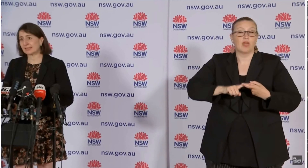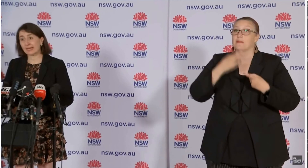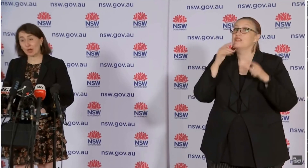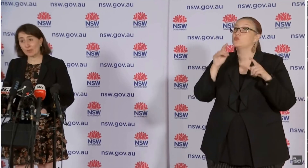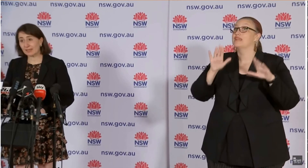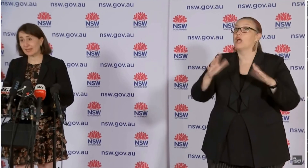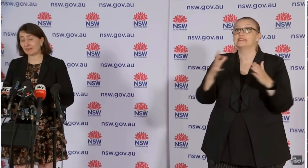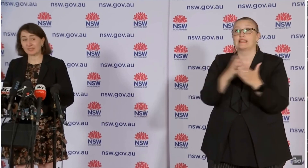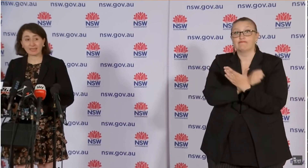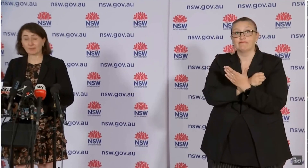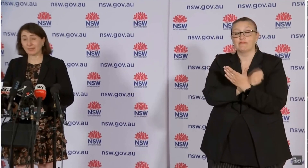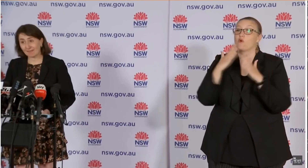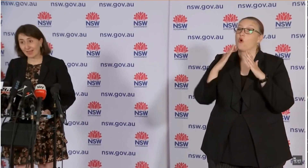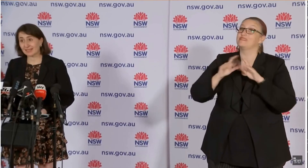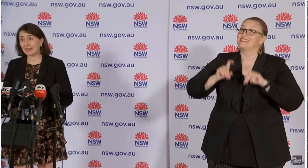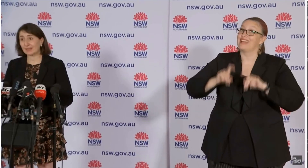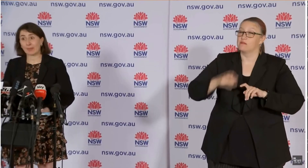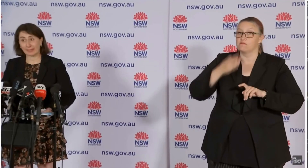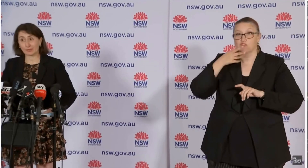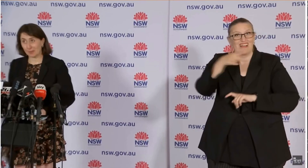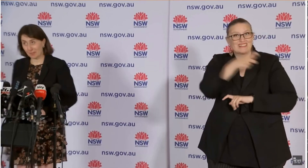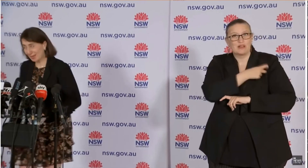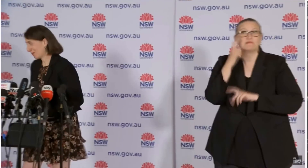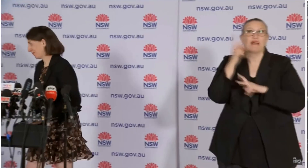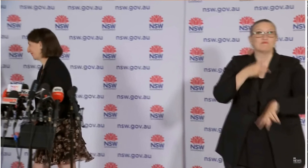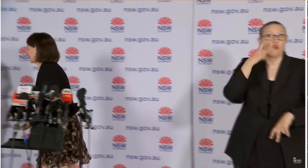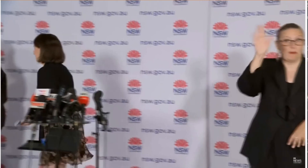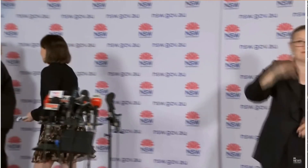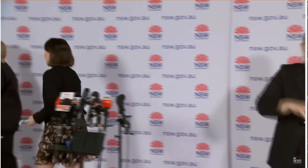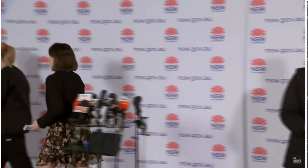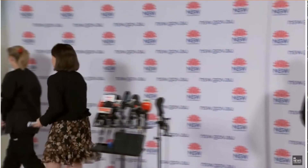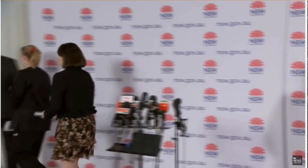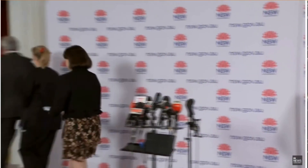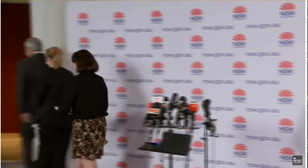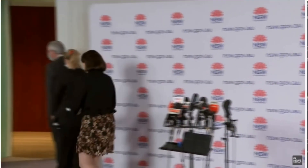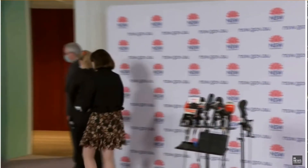stay safe, please stay at home unless you have to leave, and please get vaccinated. We'll be back tomorrow. Thank you.